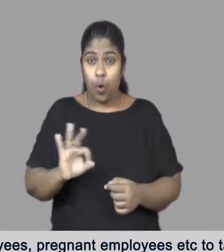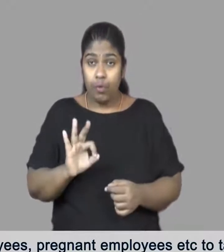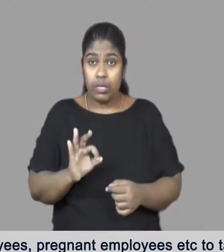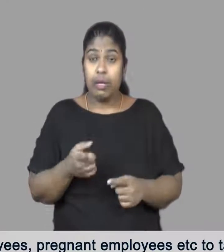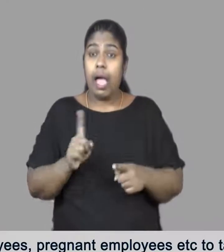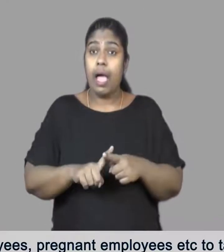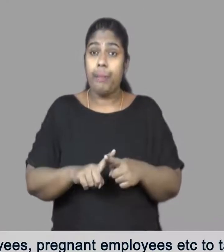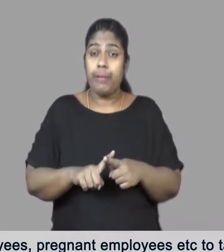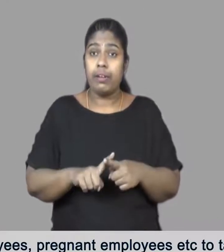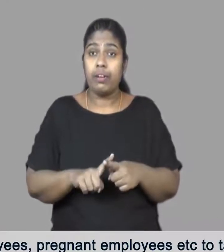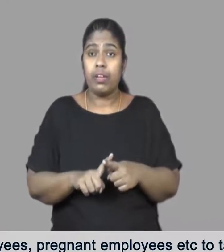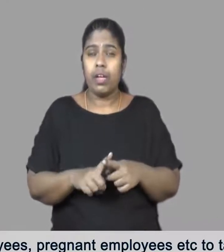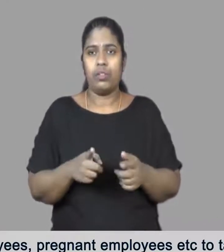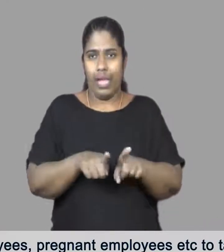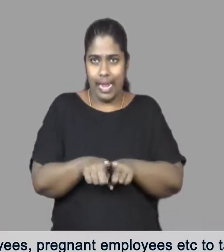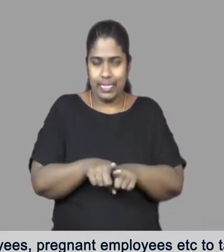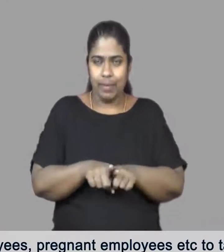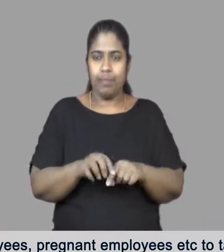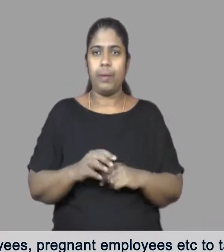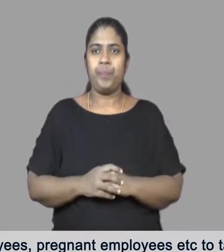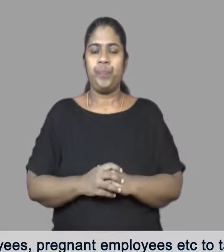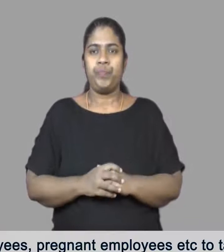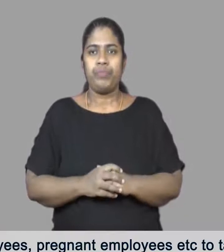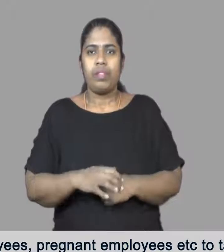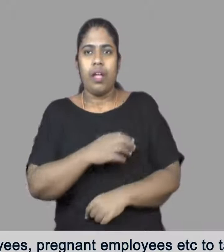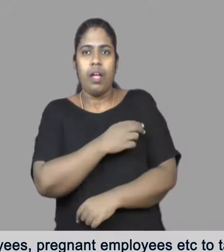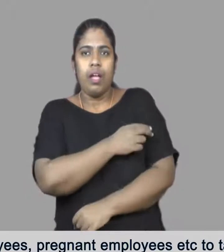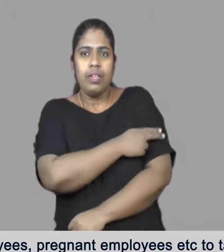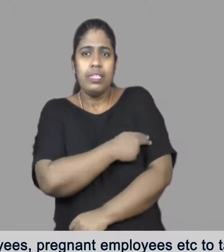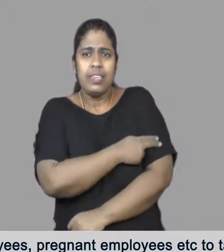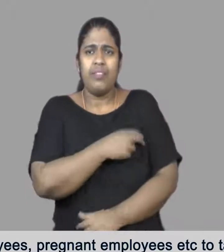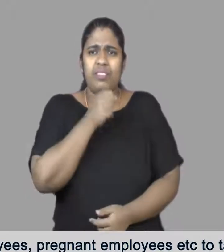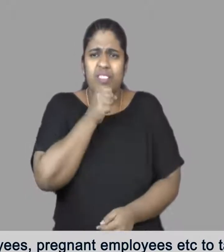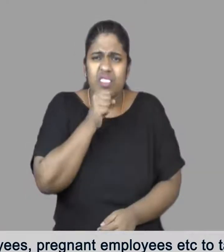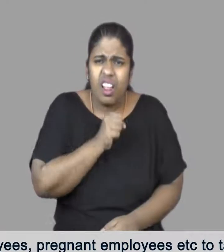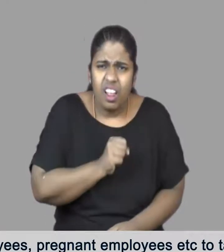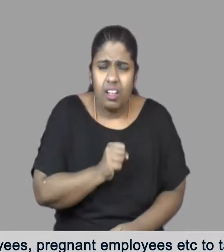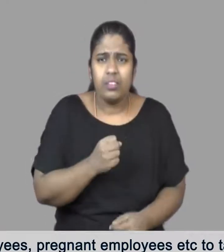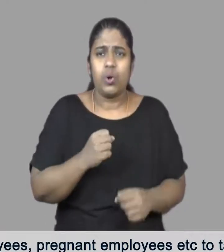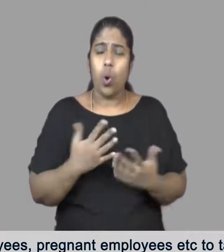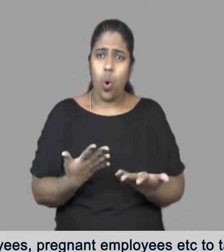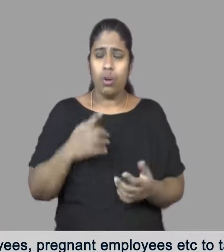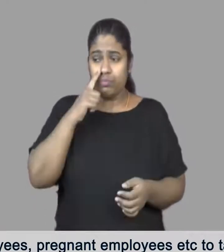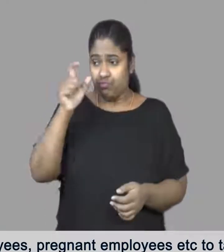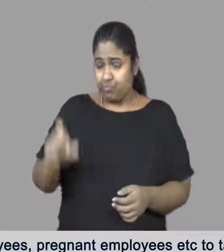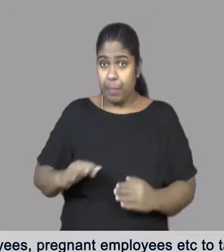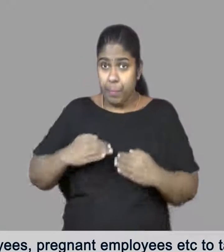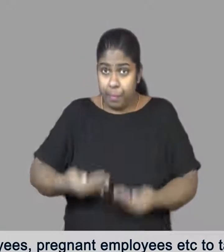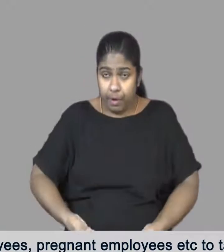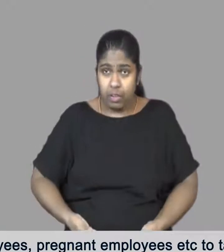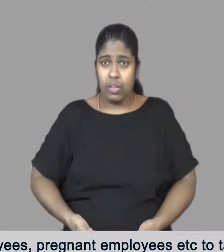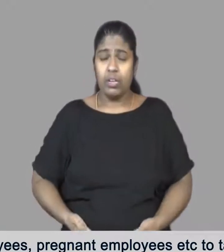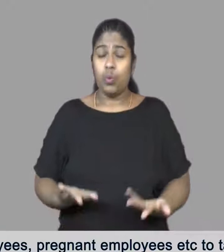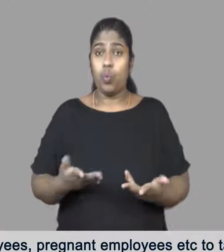Employees at higher risk, that is, older employees, pregnant